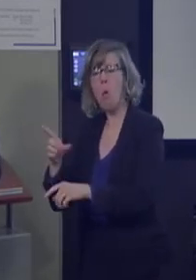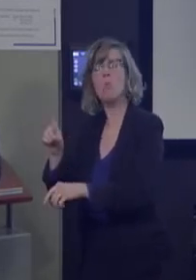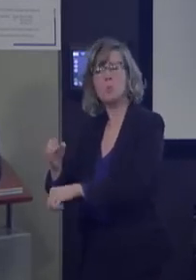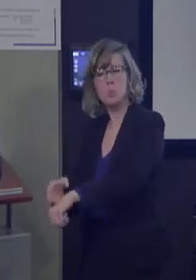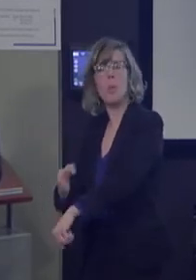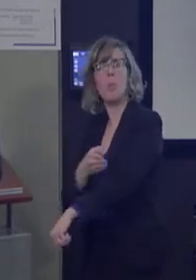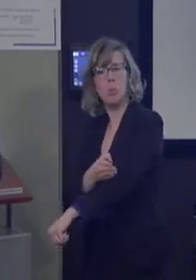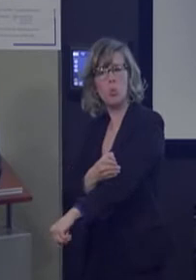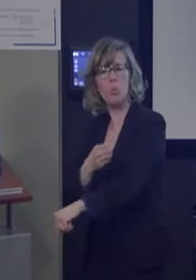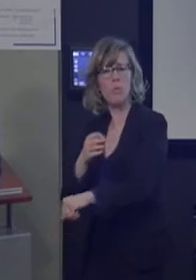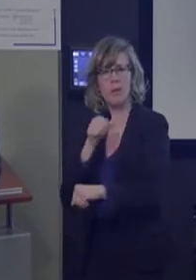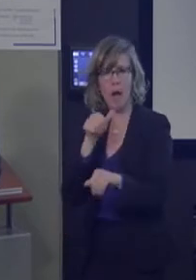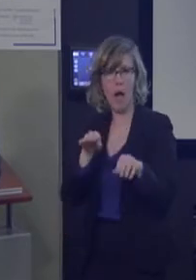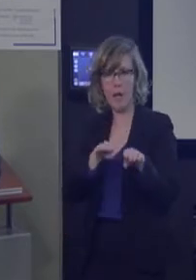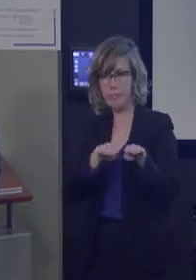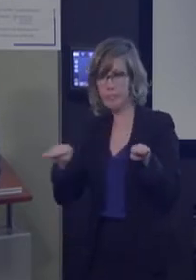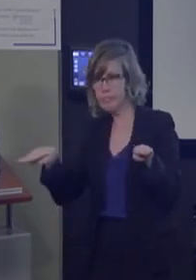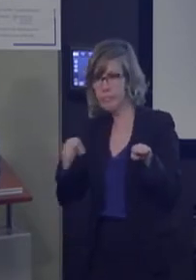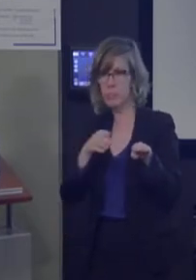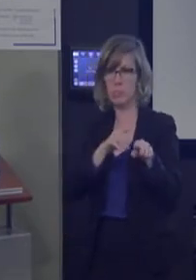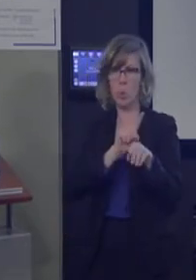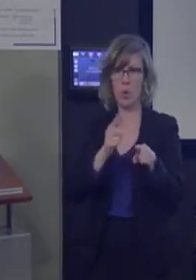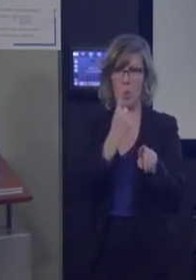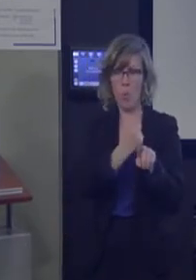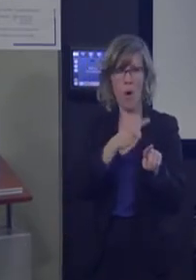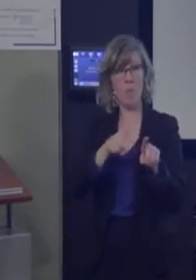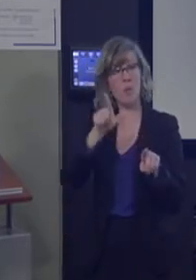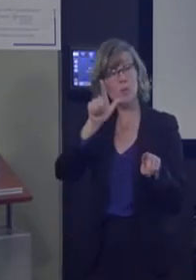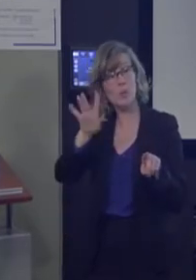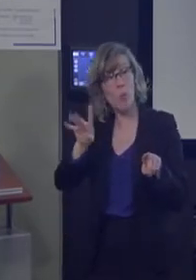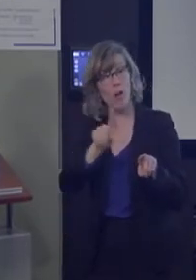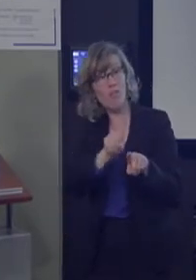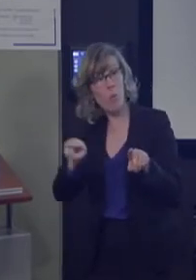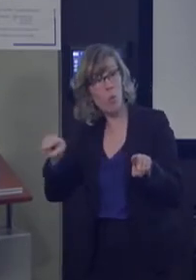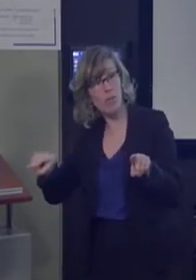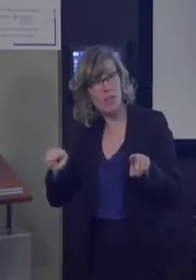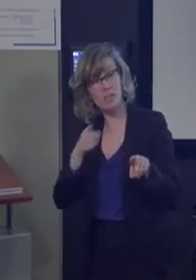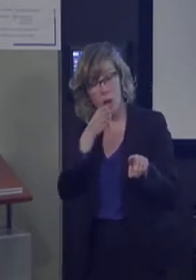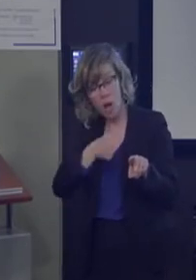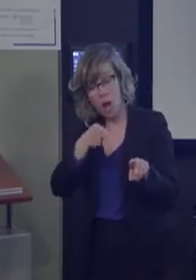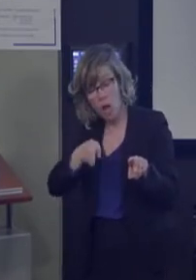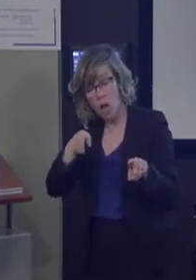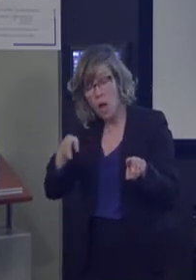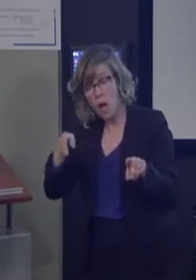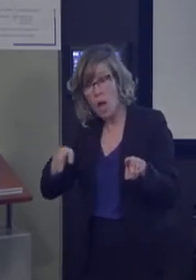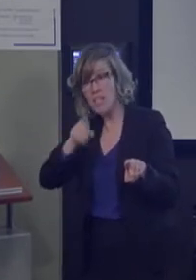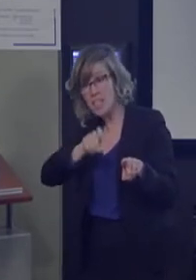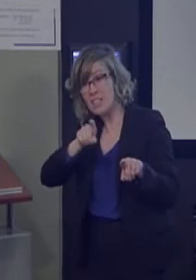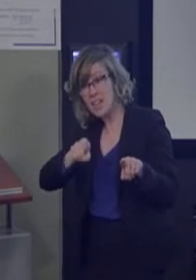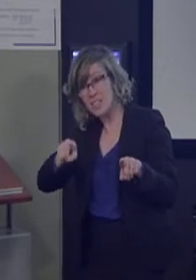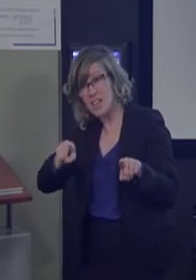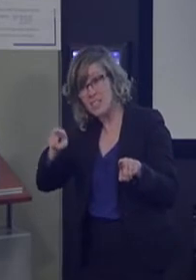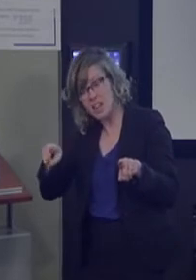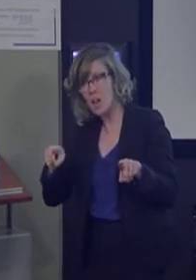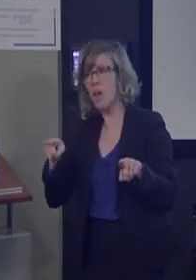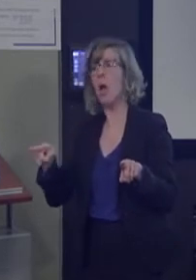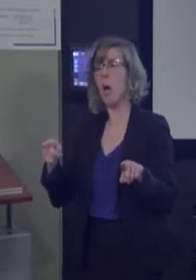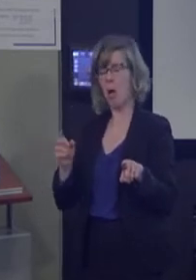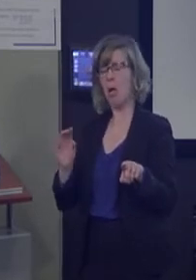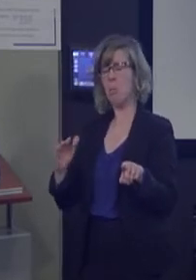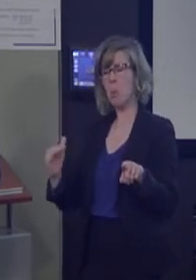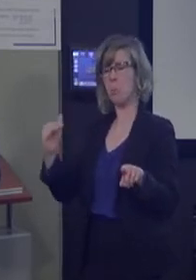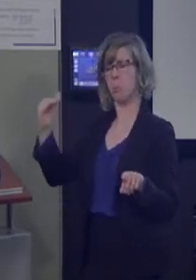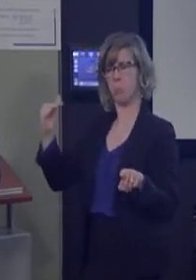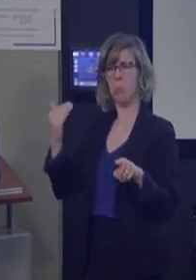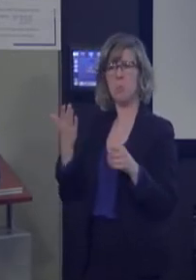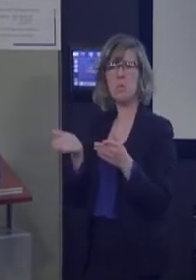in week 1, but this is 24 weeks later with lots and lots of testing. So there is some discovery learning going on here for sure.